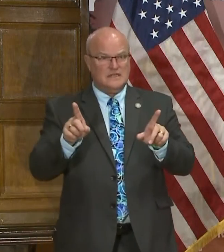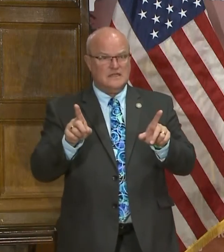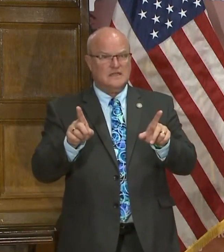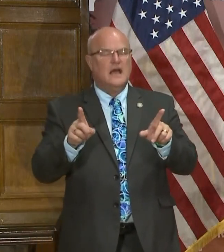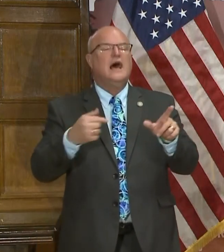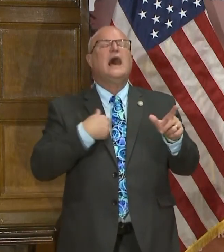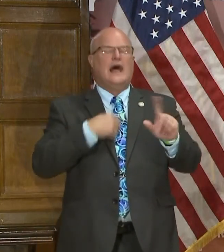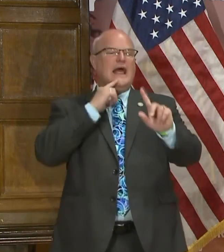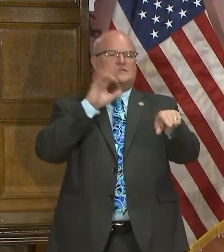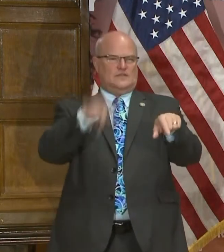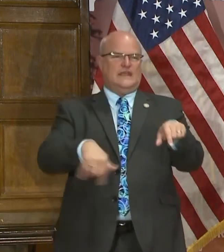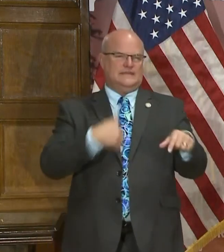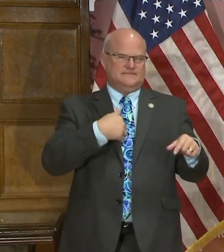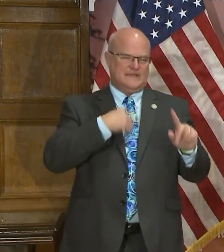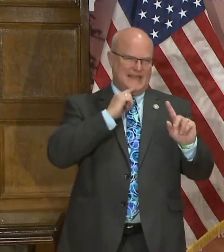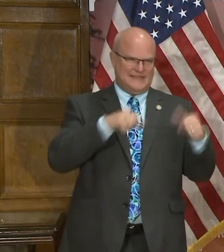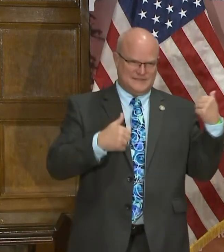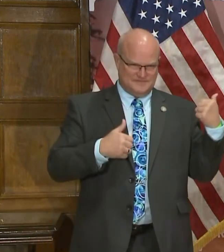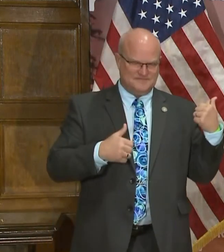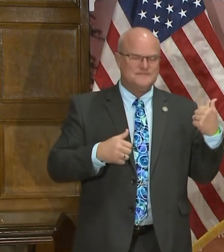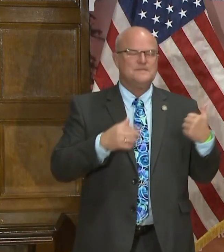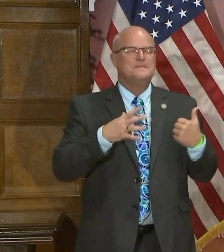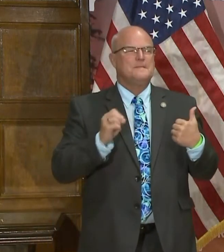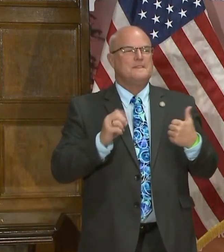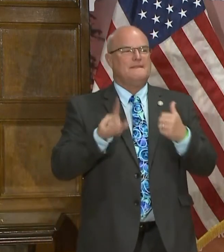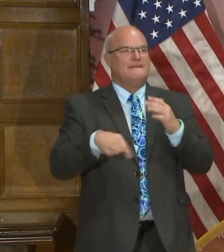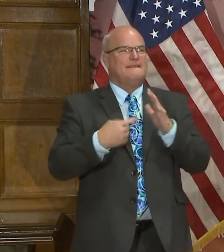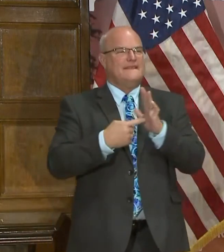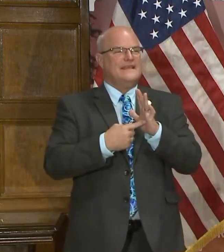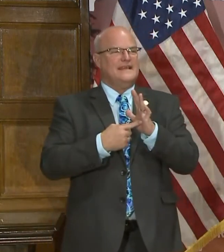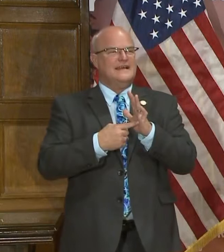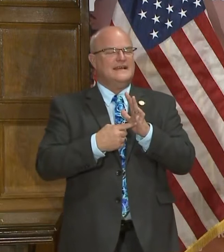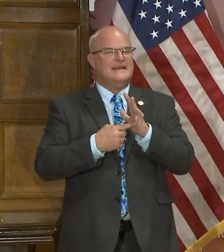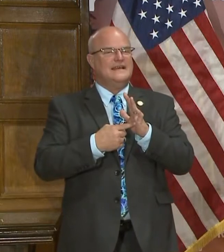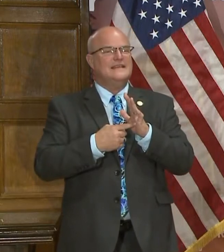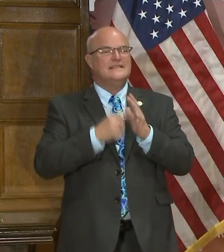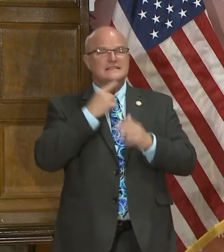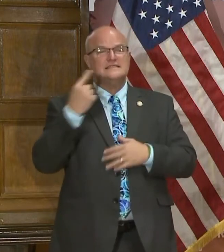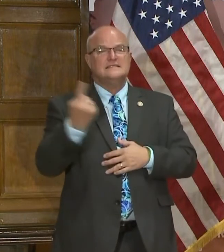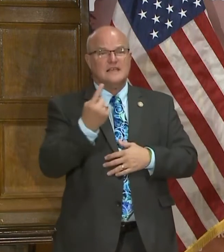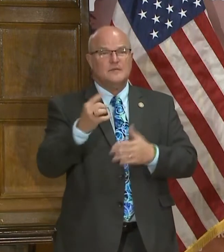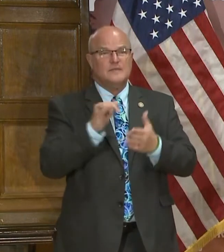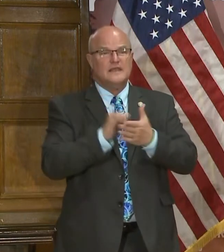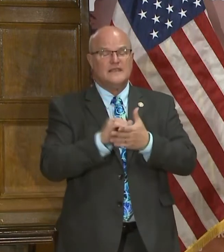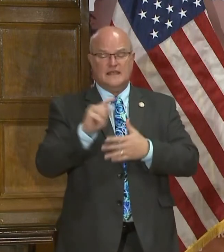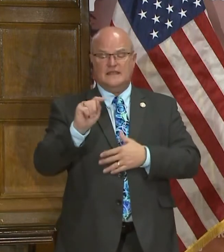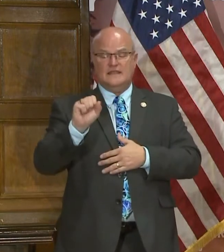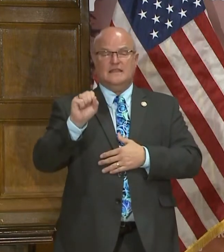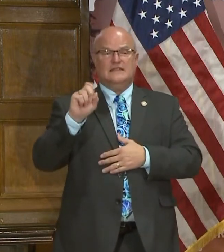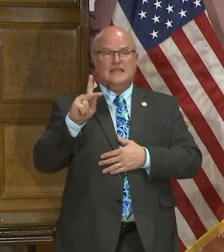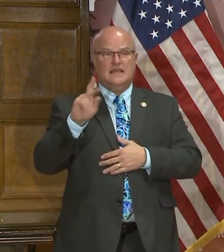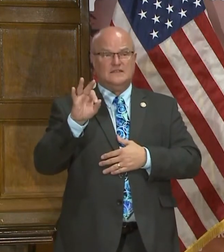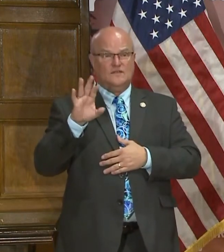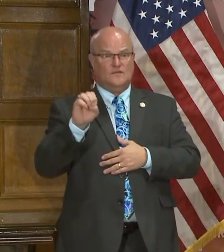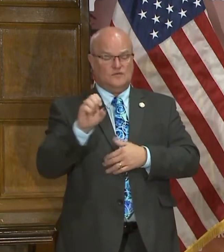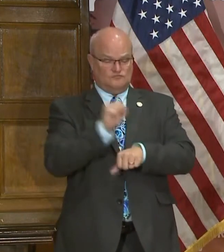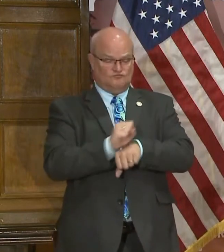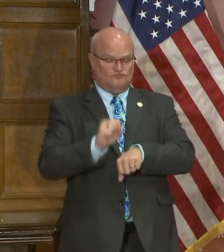to? Let me answer that question. And this is something that the task force is working